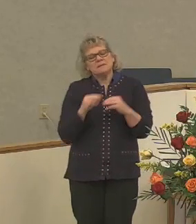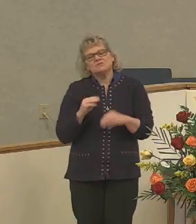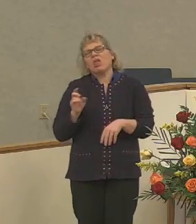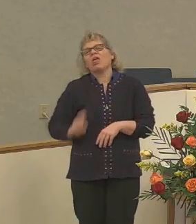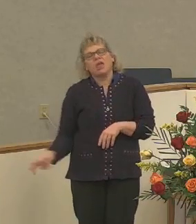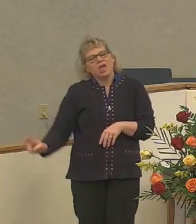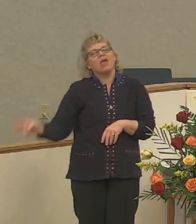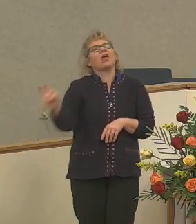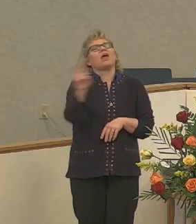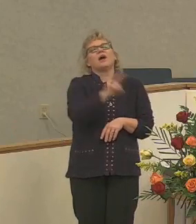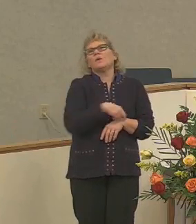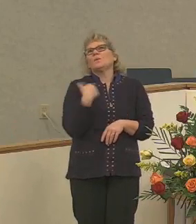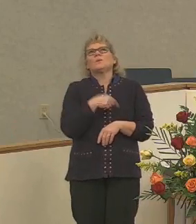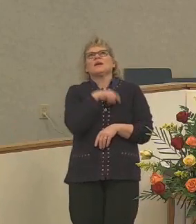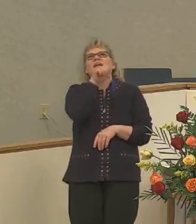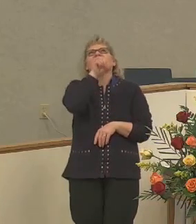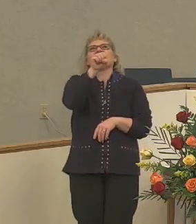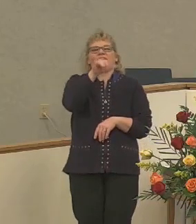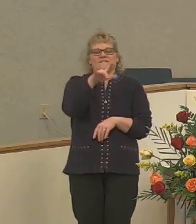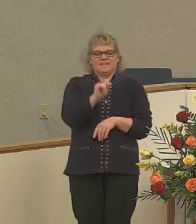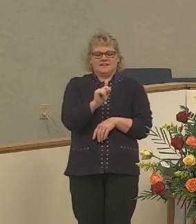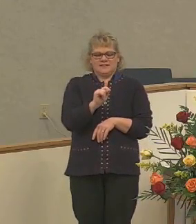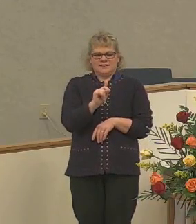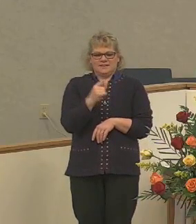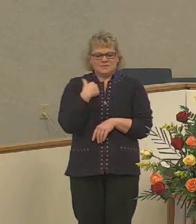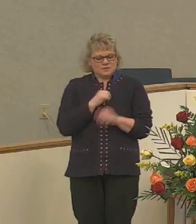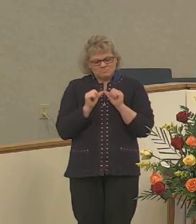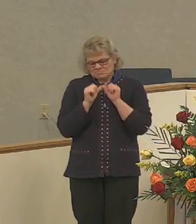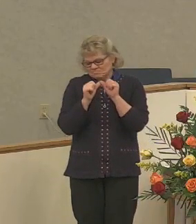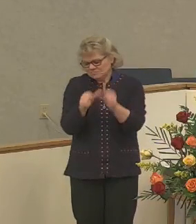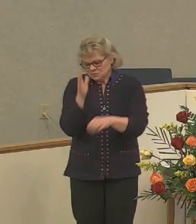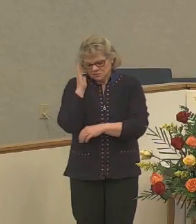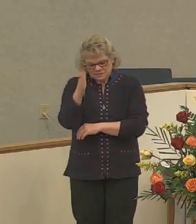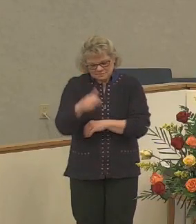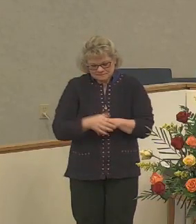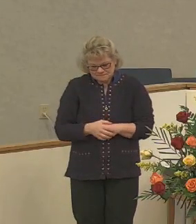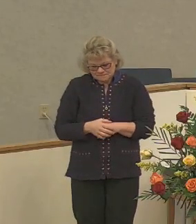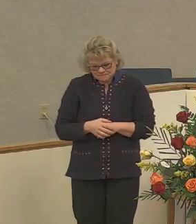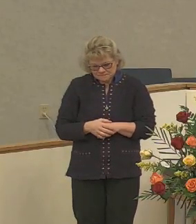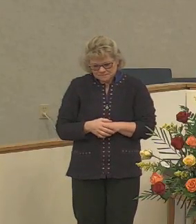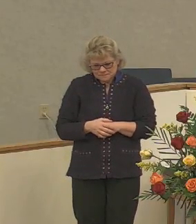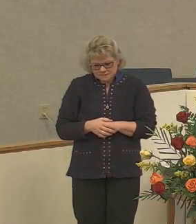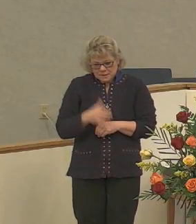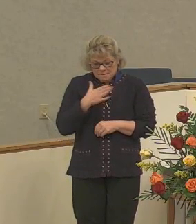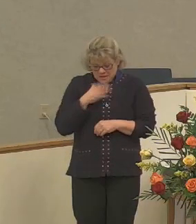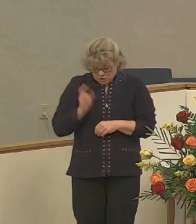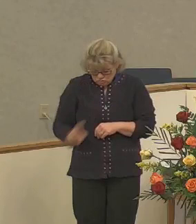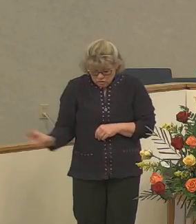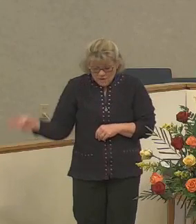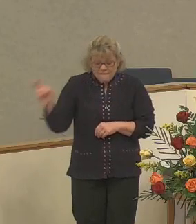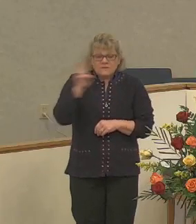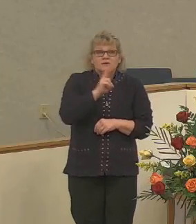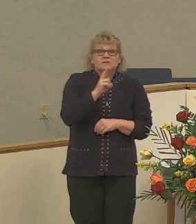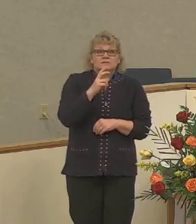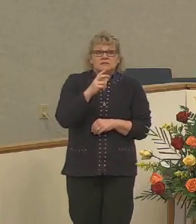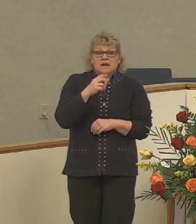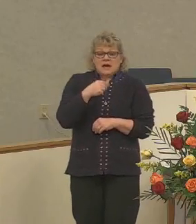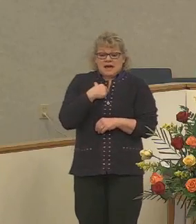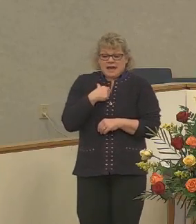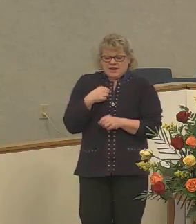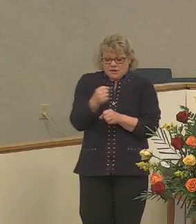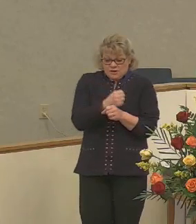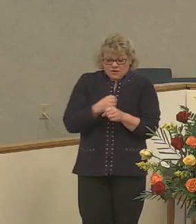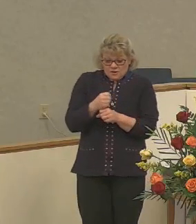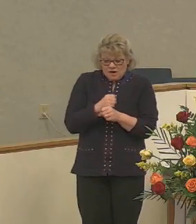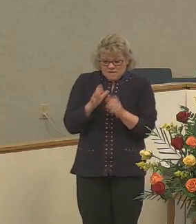vagabonds, but we love it, and we wouldn't have it any other way. Besides my travels, I held a Coffee and